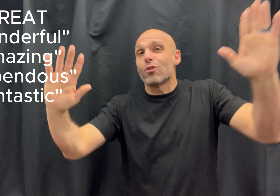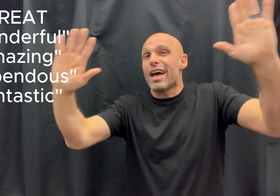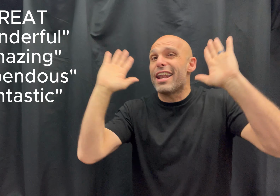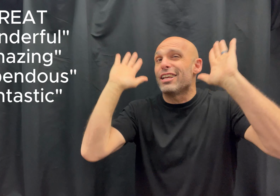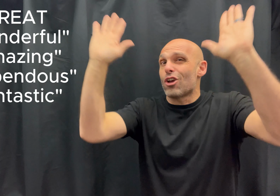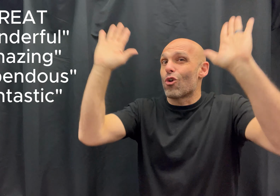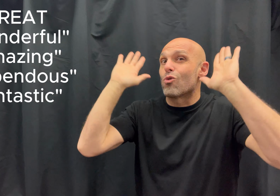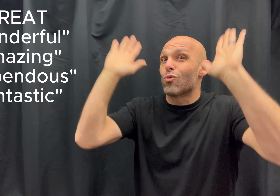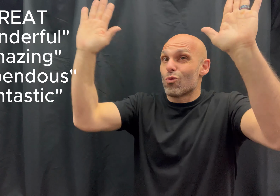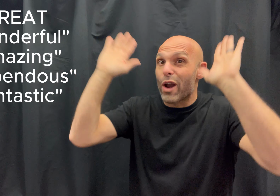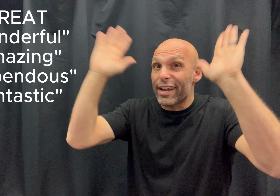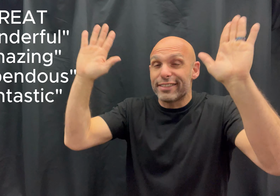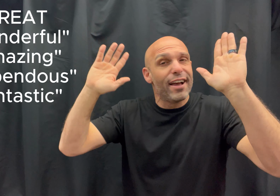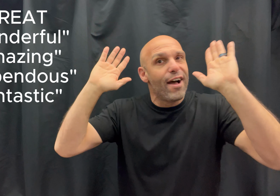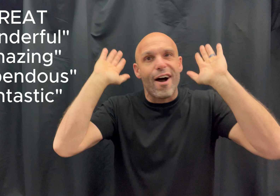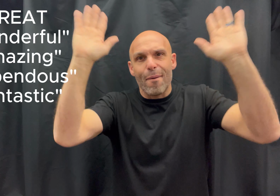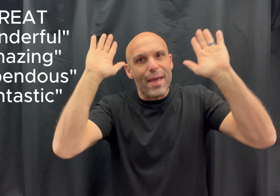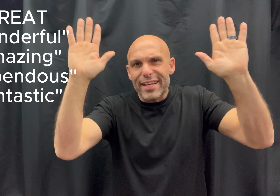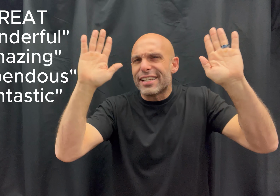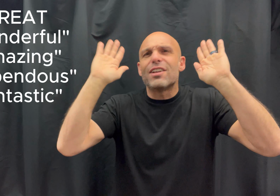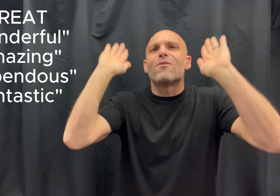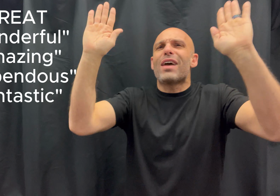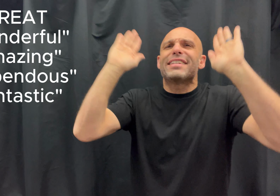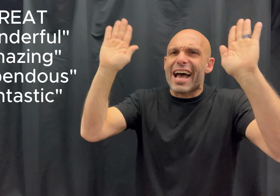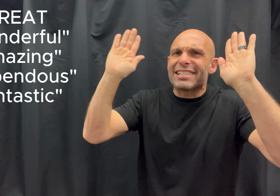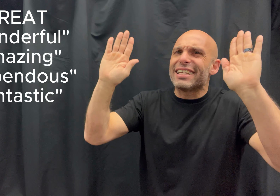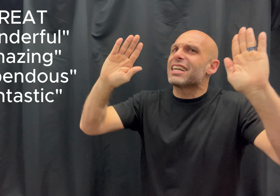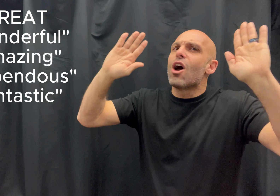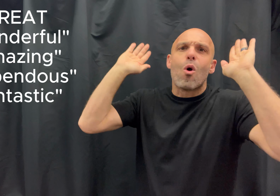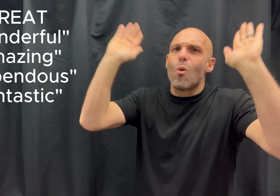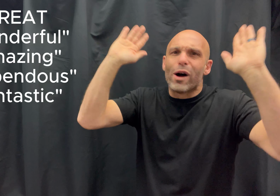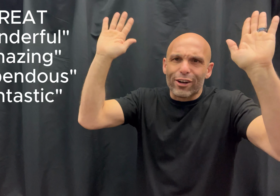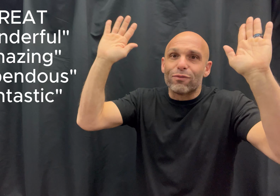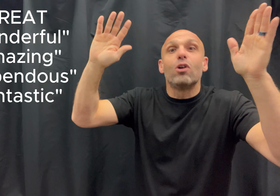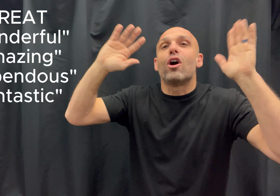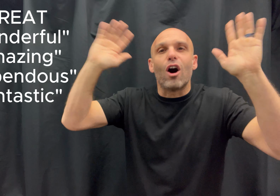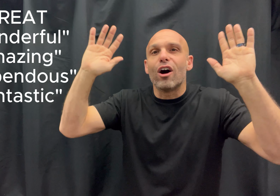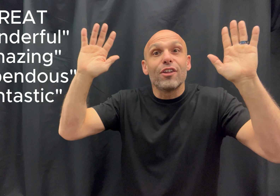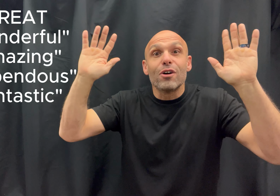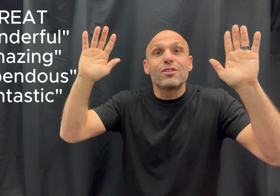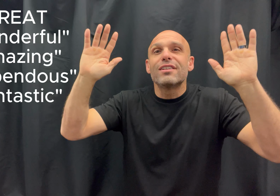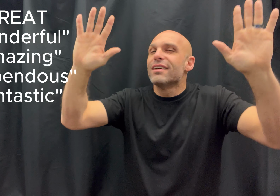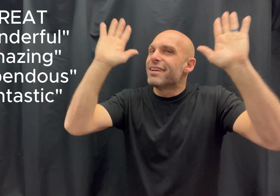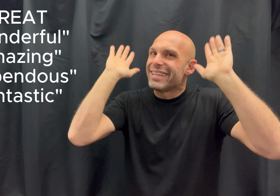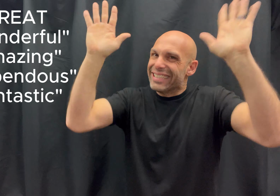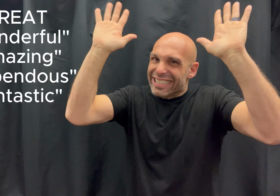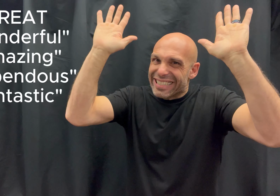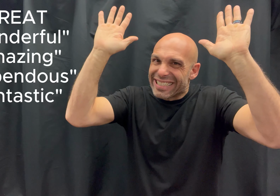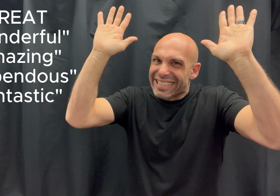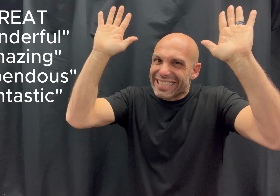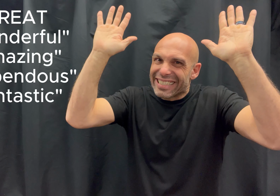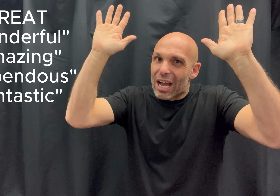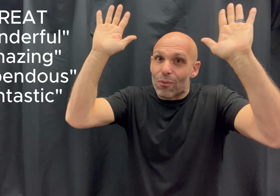that is great, amazing, fantastic, wonderful, all those right